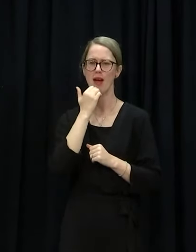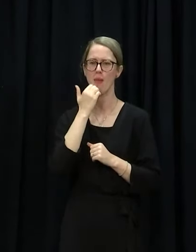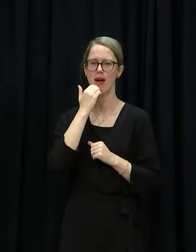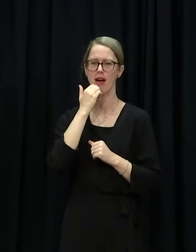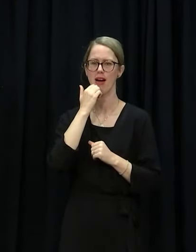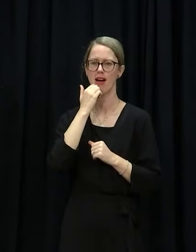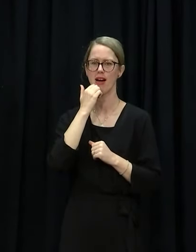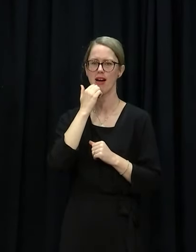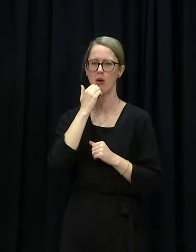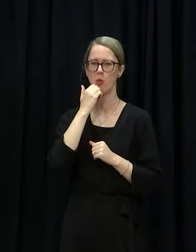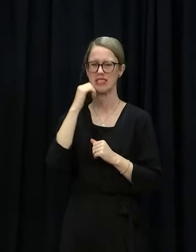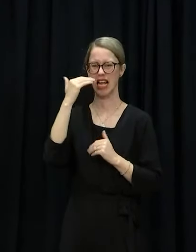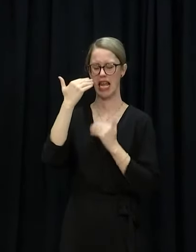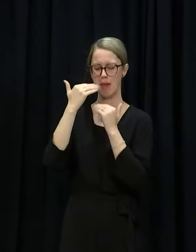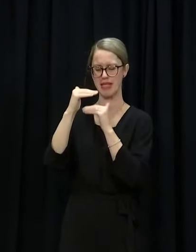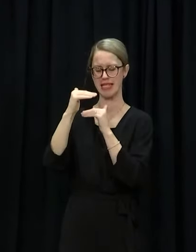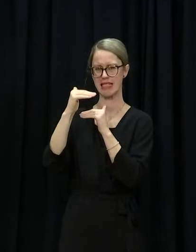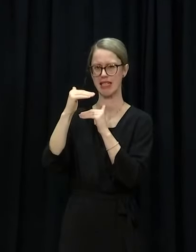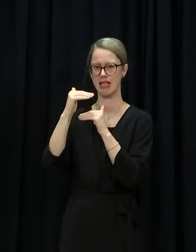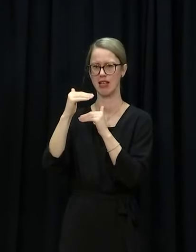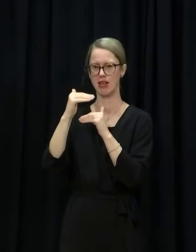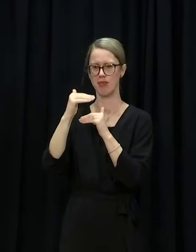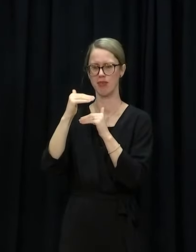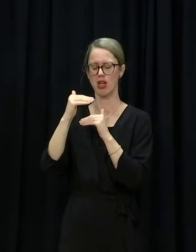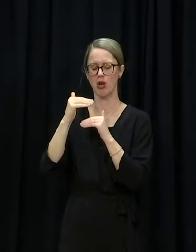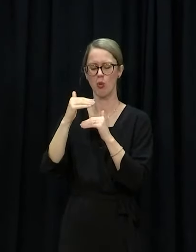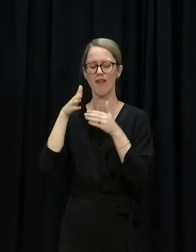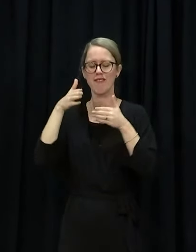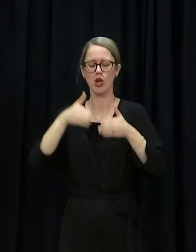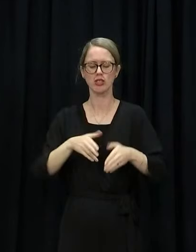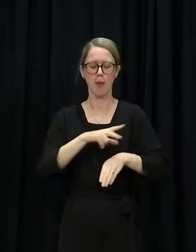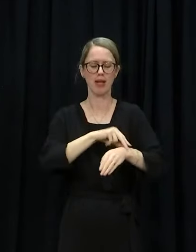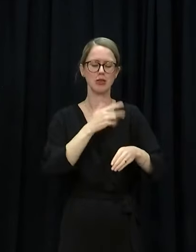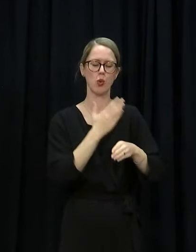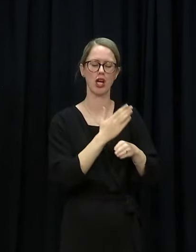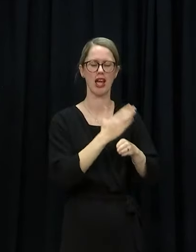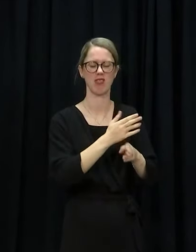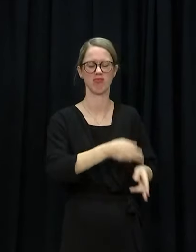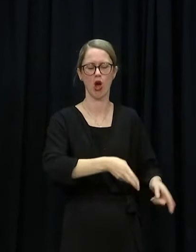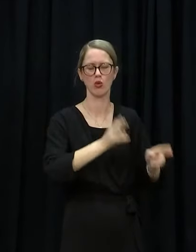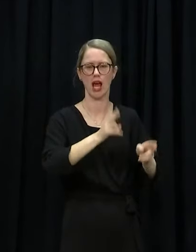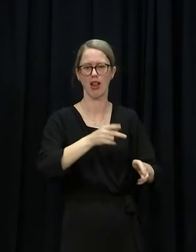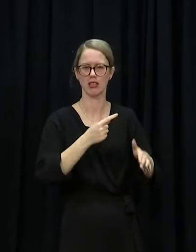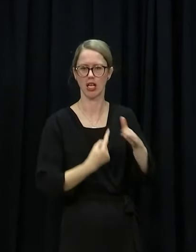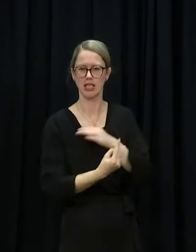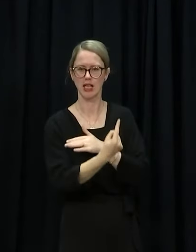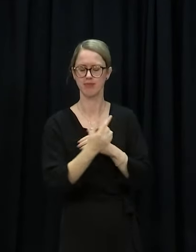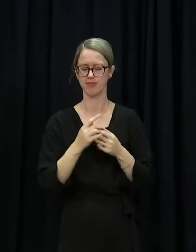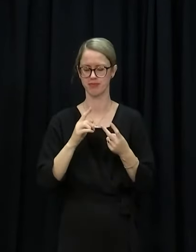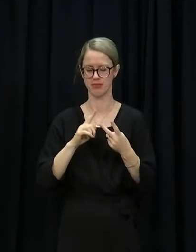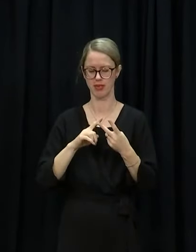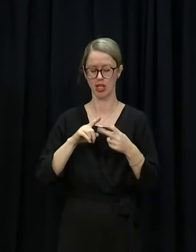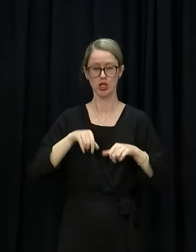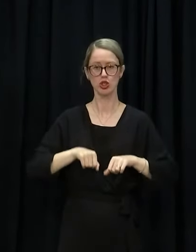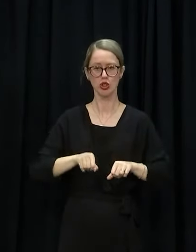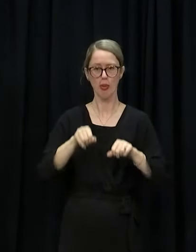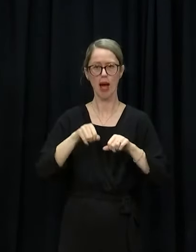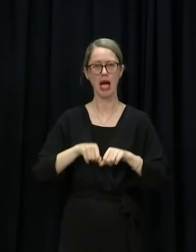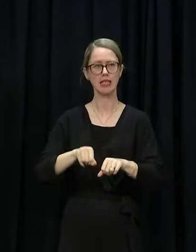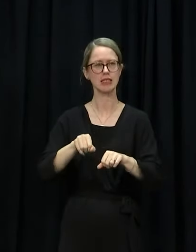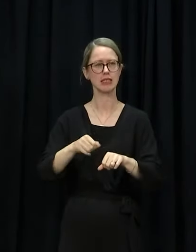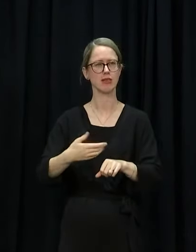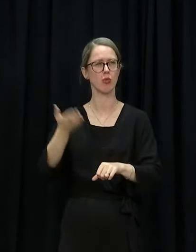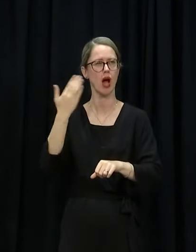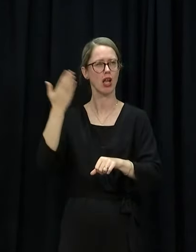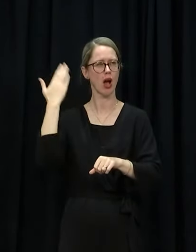started with those who were working around our managed isolation facilities, as you can understand. Supermarkets, we had several